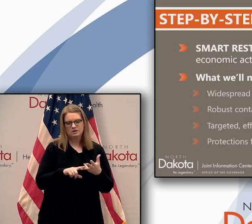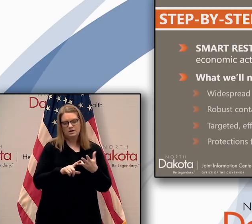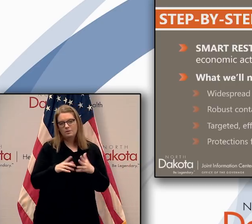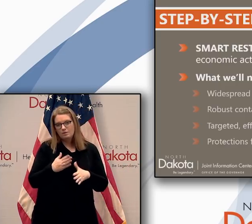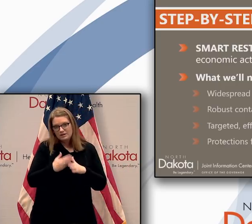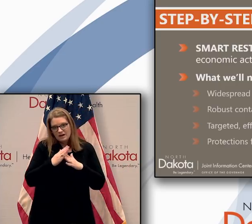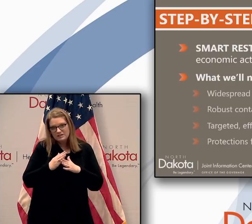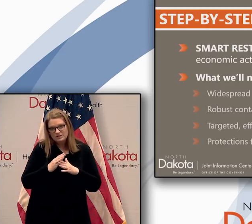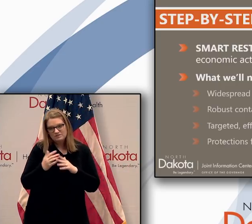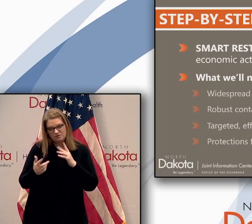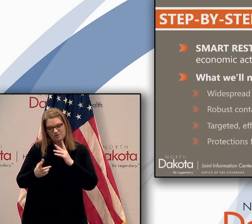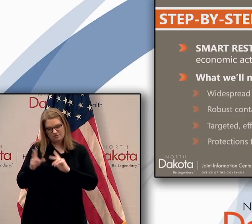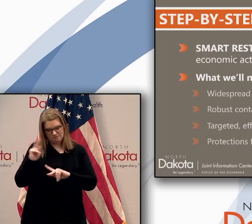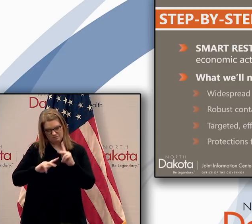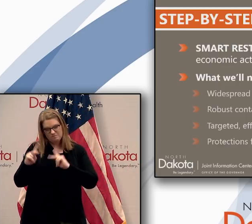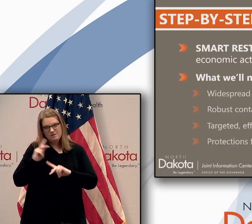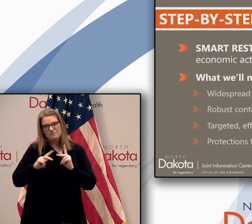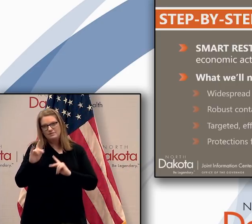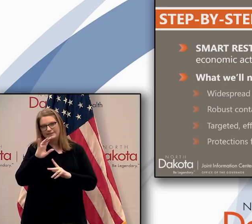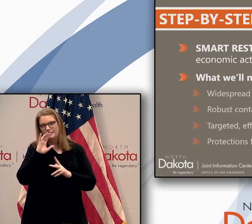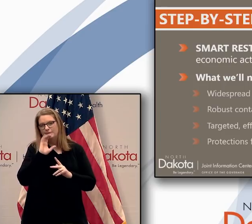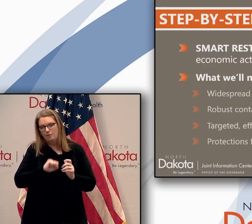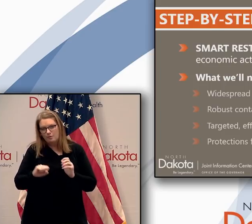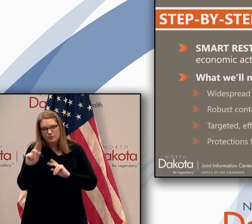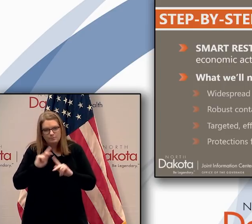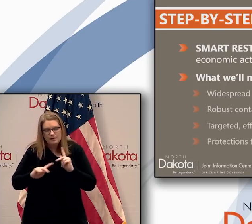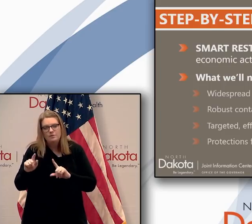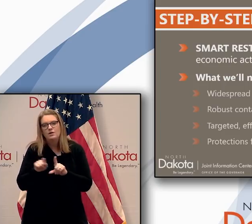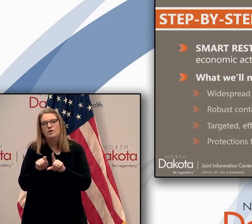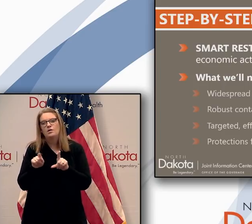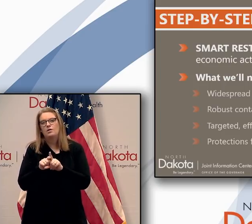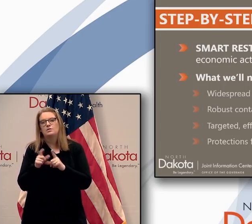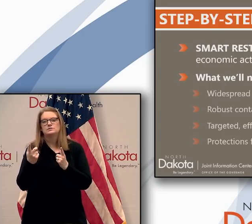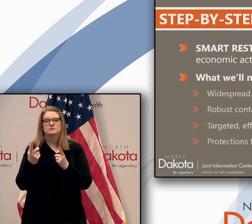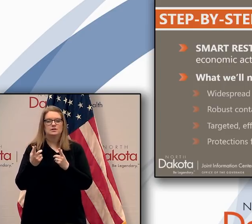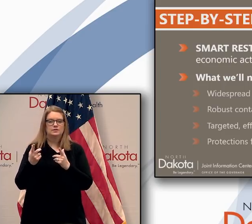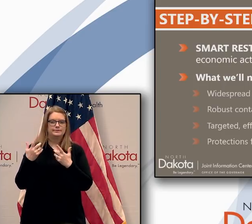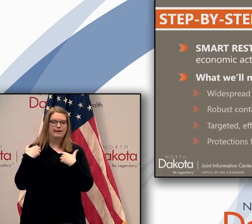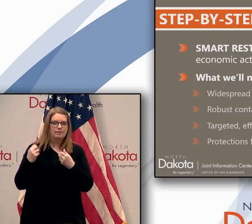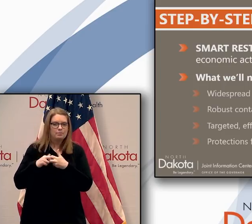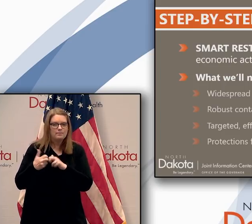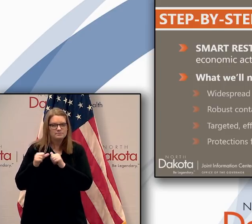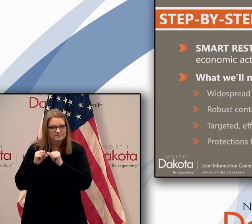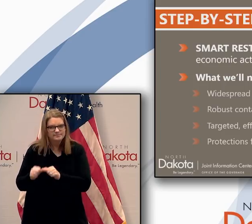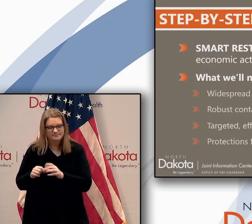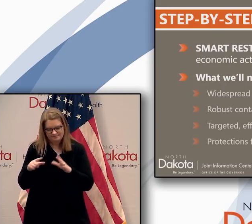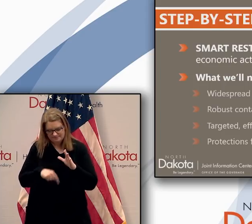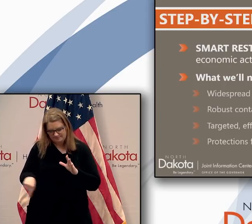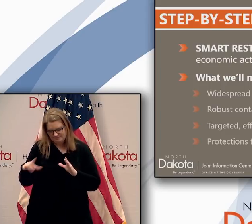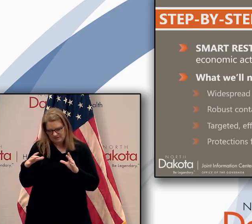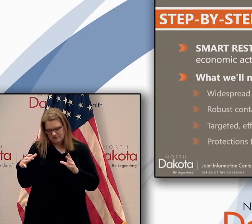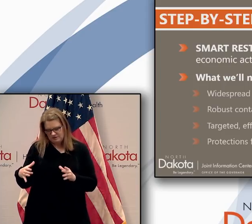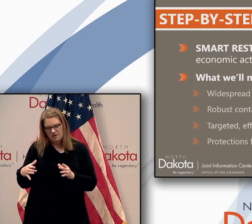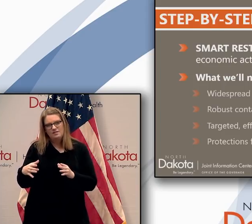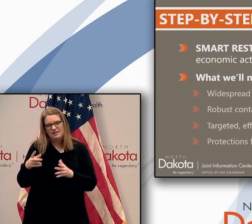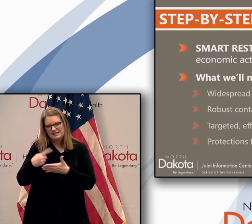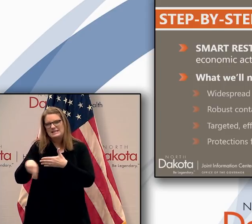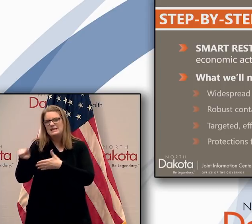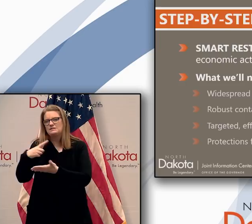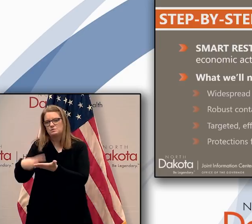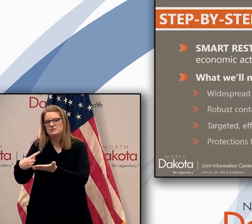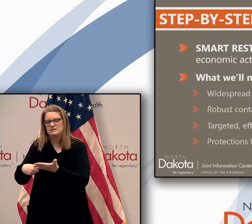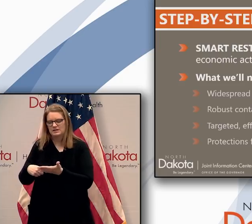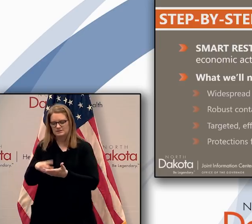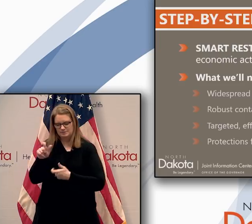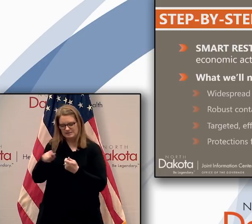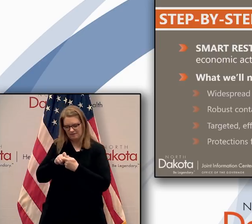most vulnerable population. This is another topic for next week, where we're going to be talking about everything that we're doing relative